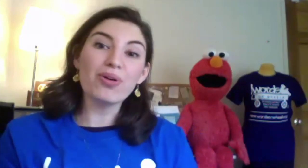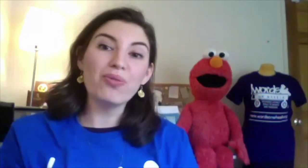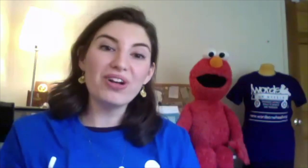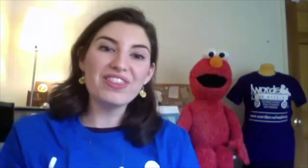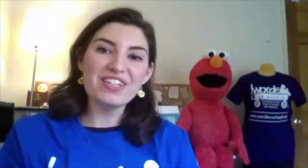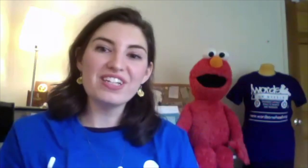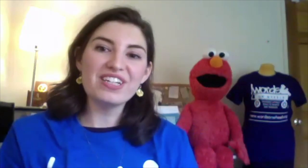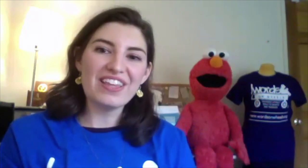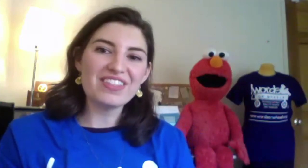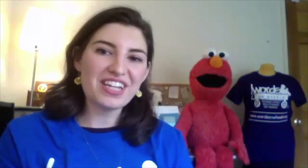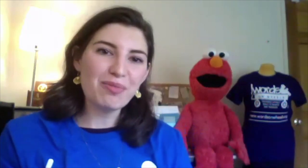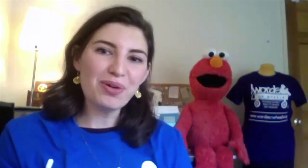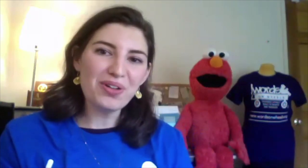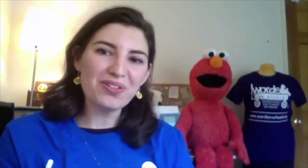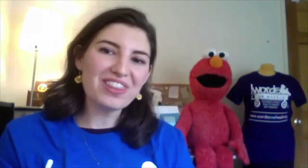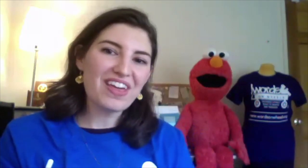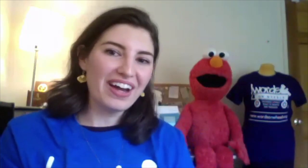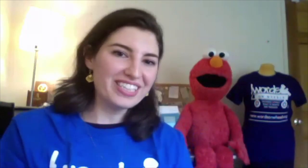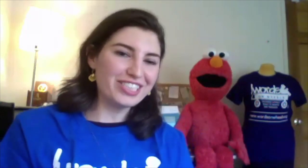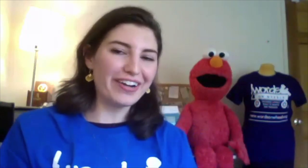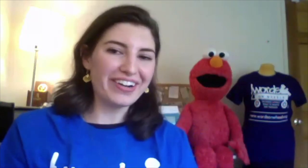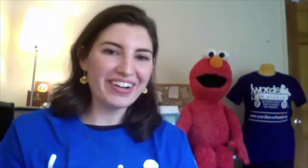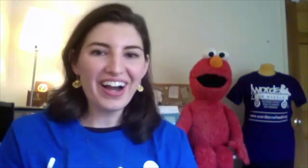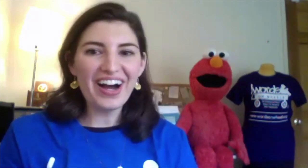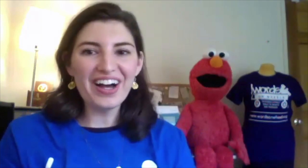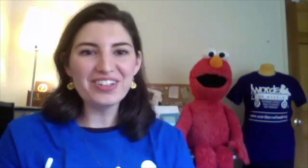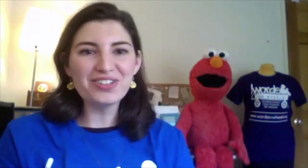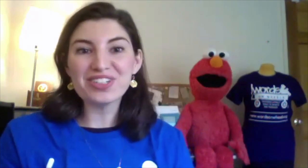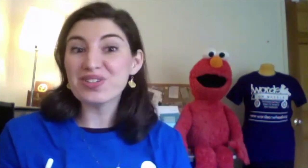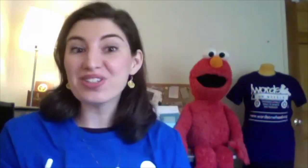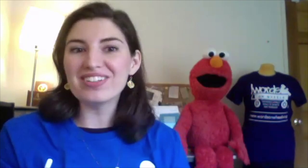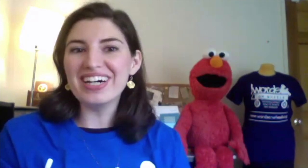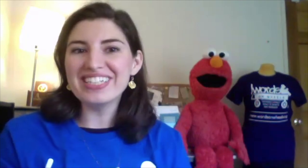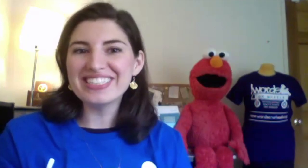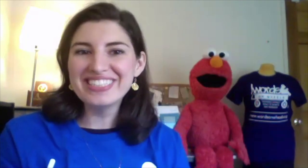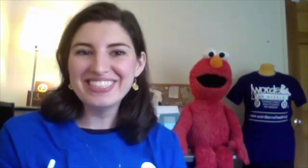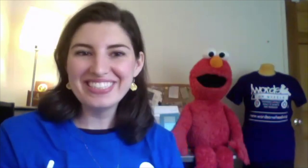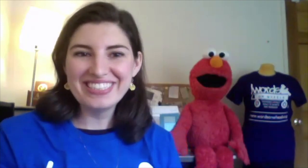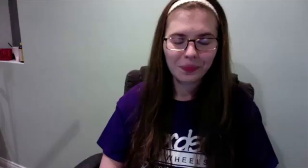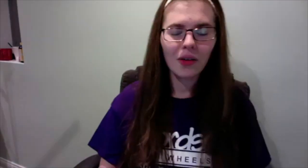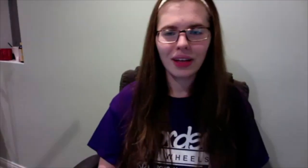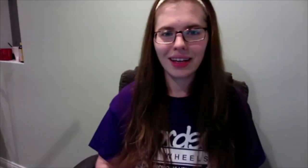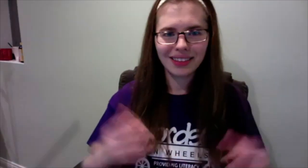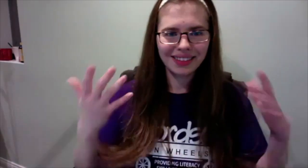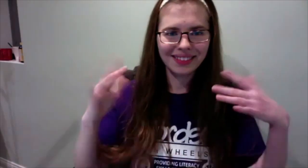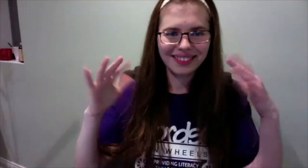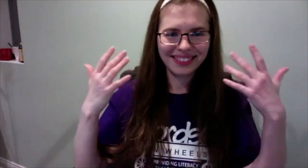at the table or at the high chair. Do you want to show us all done? Oh, yes.